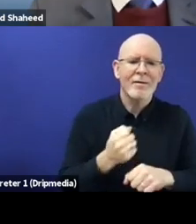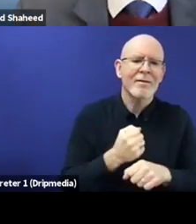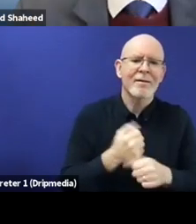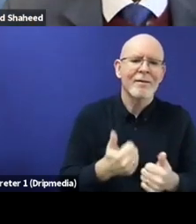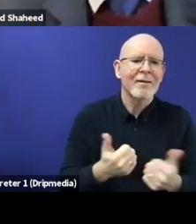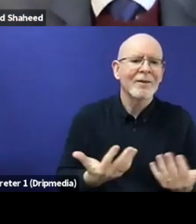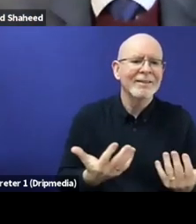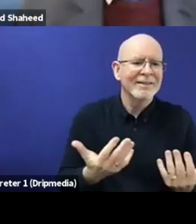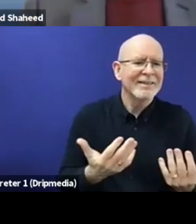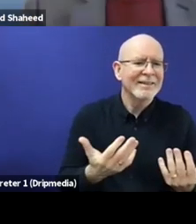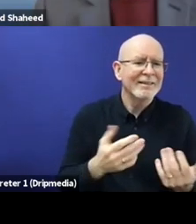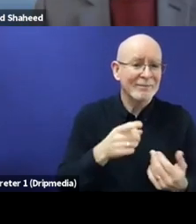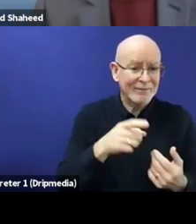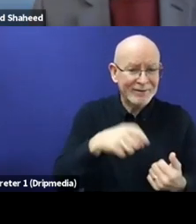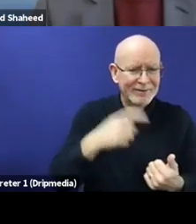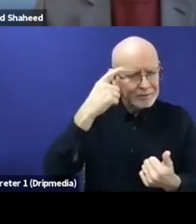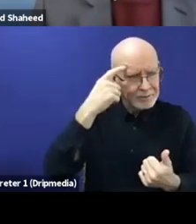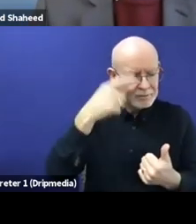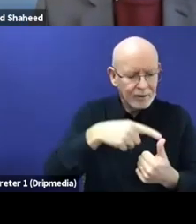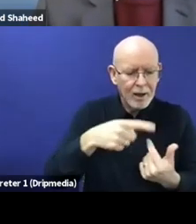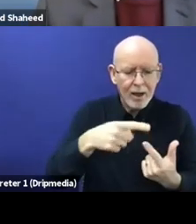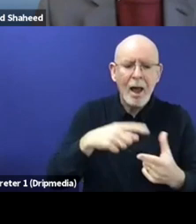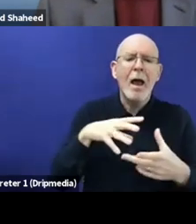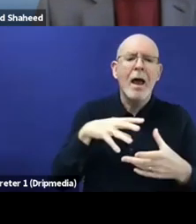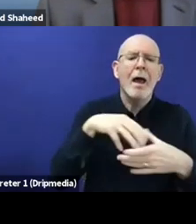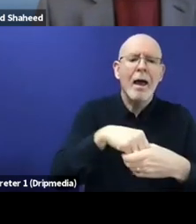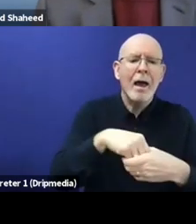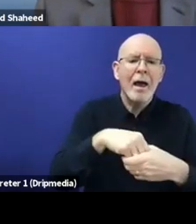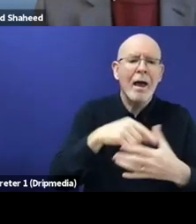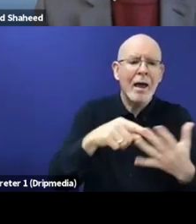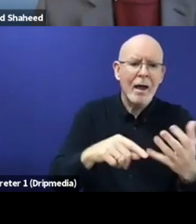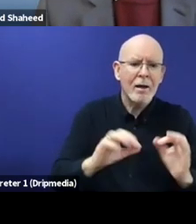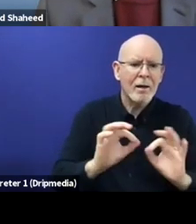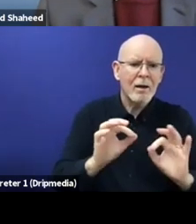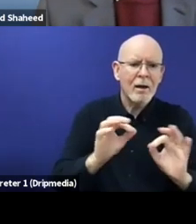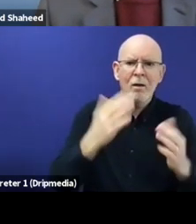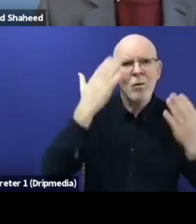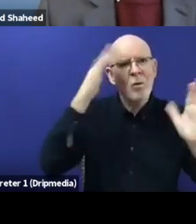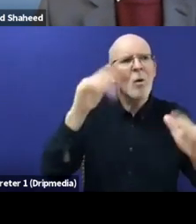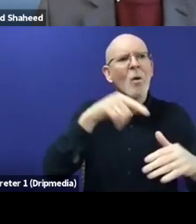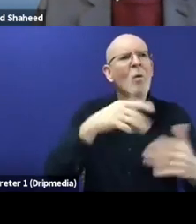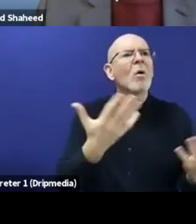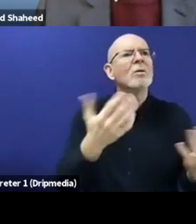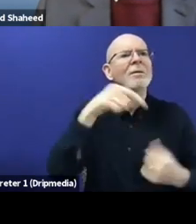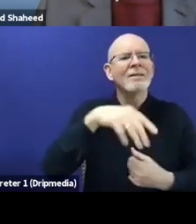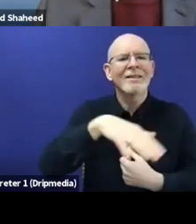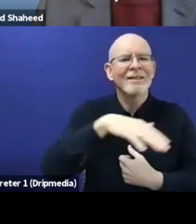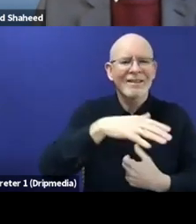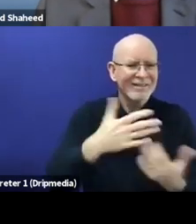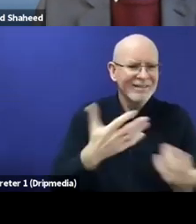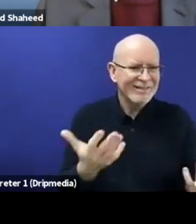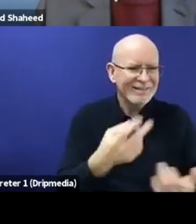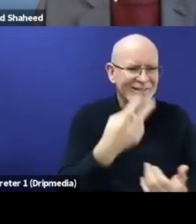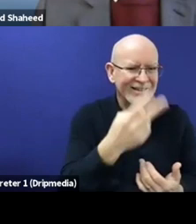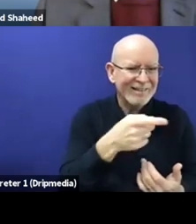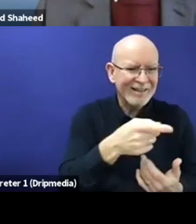they are, then you will end up solving things that you never wanted to solve. So that's how I will say thank you.